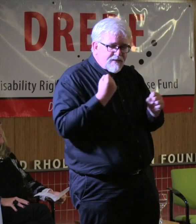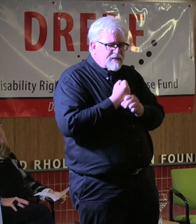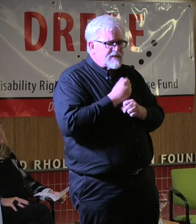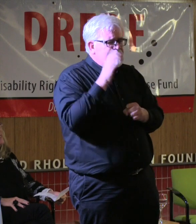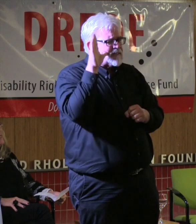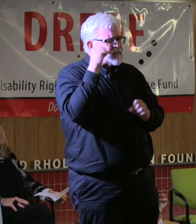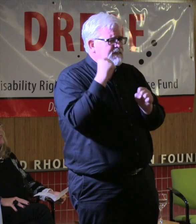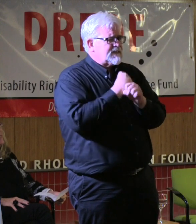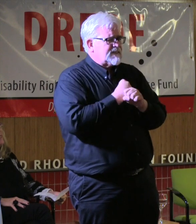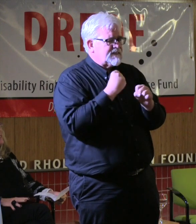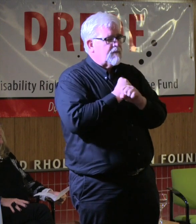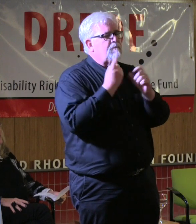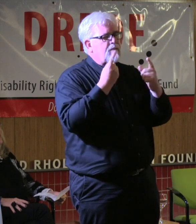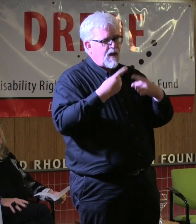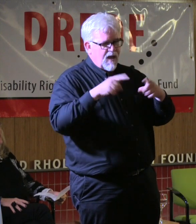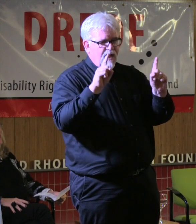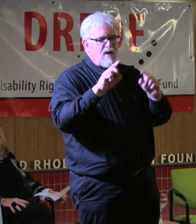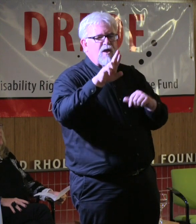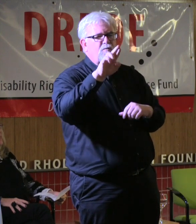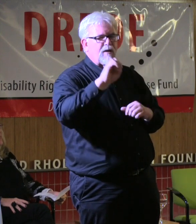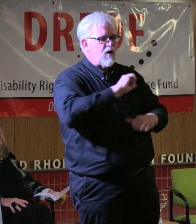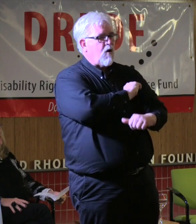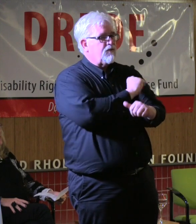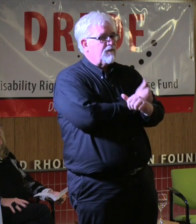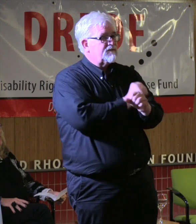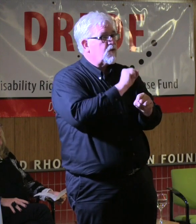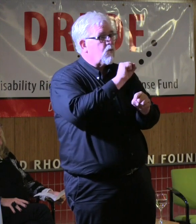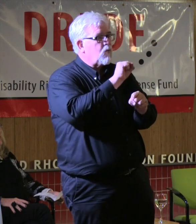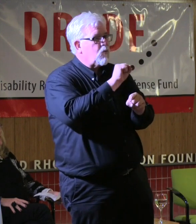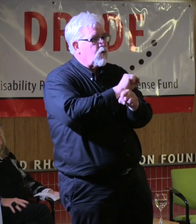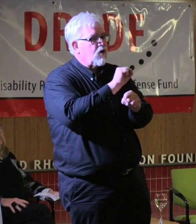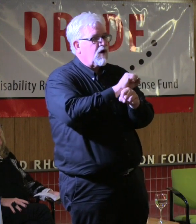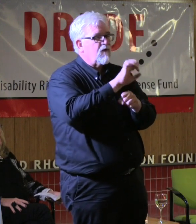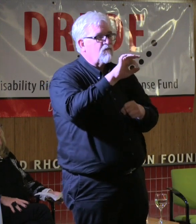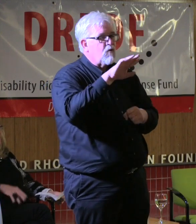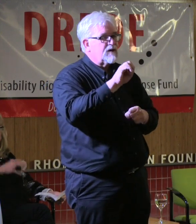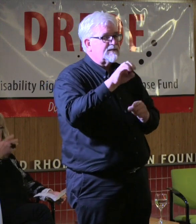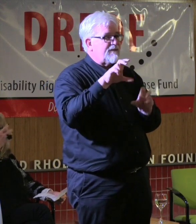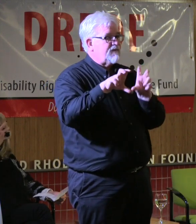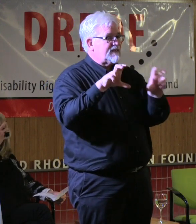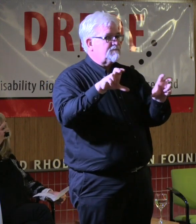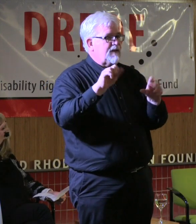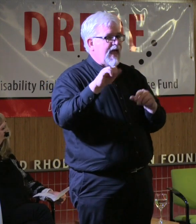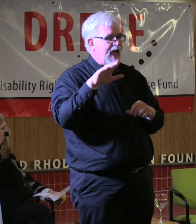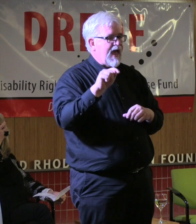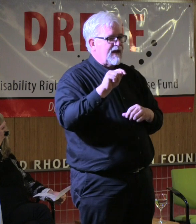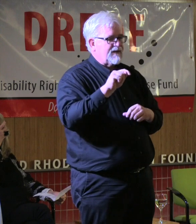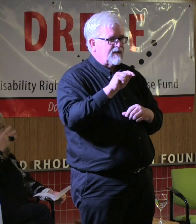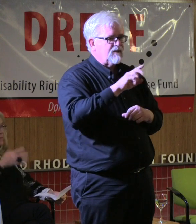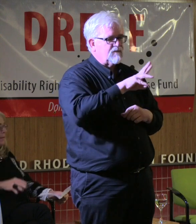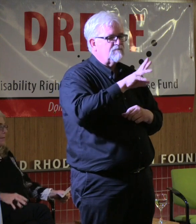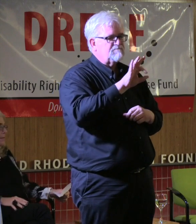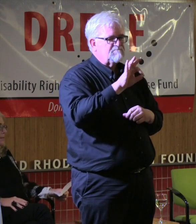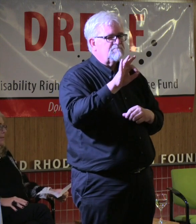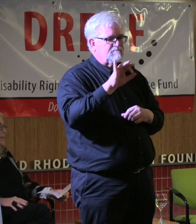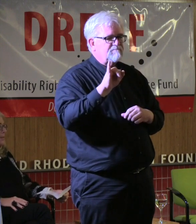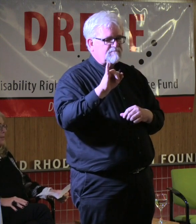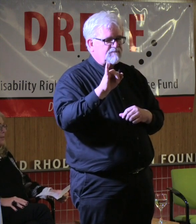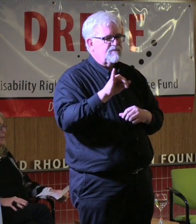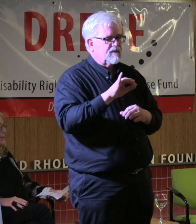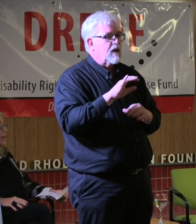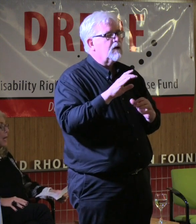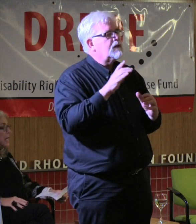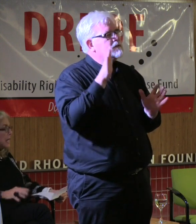to get the reauthorization of the Workforce Investment Act done. But we stuck to it,